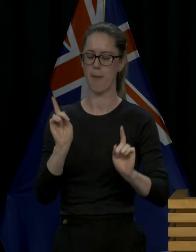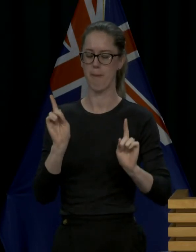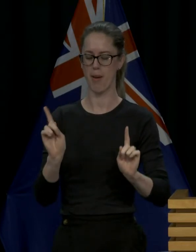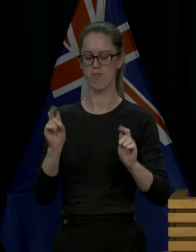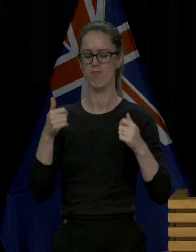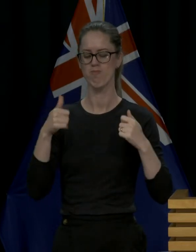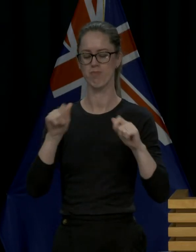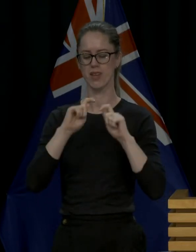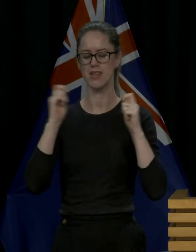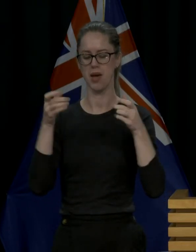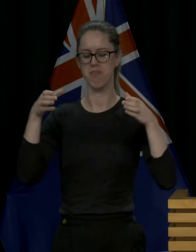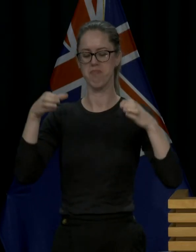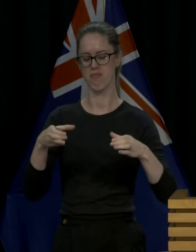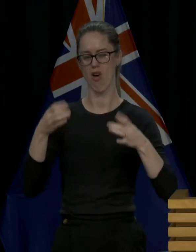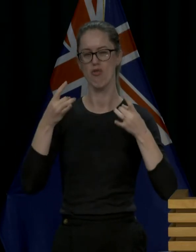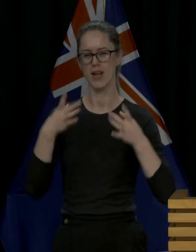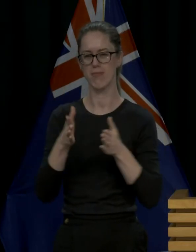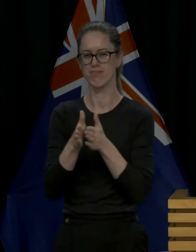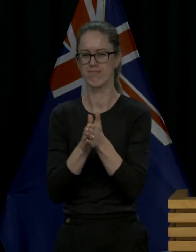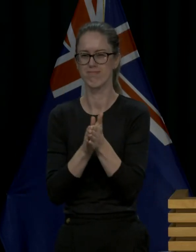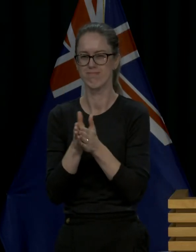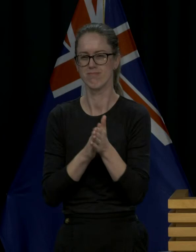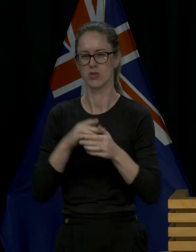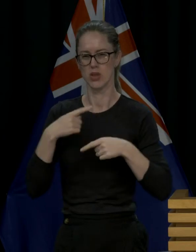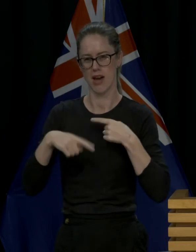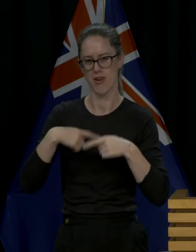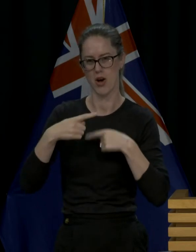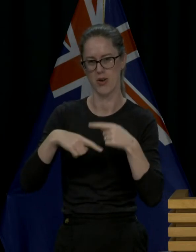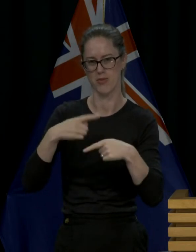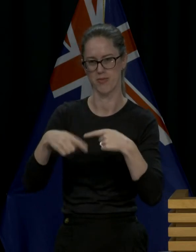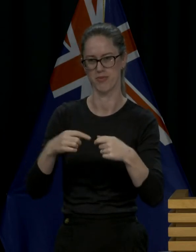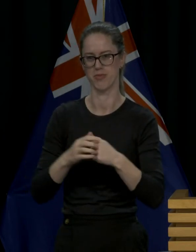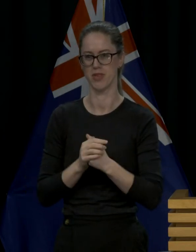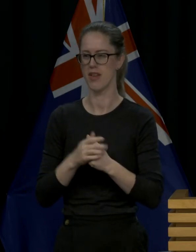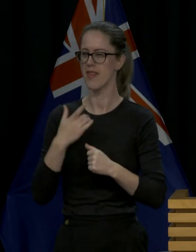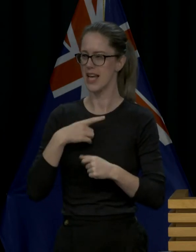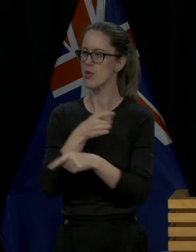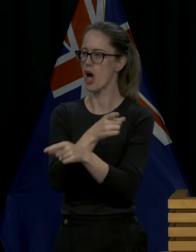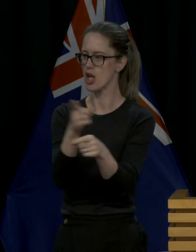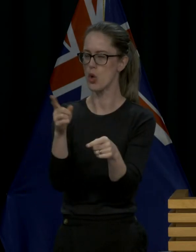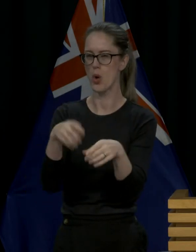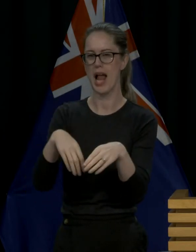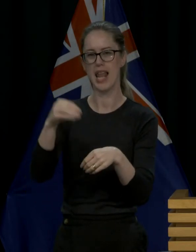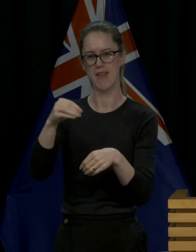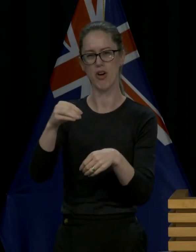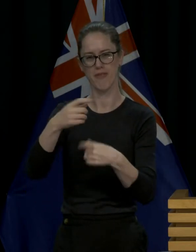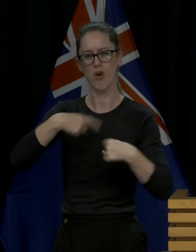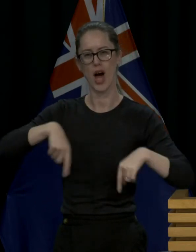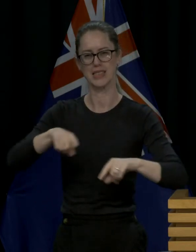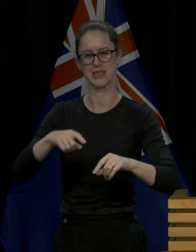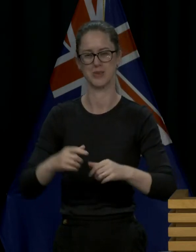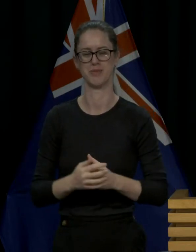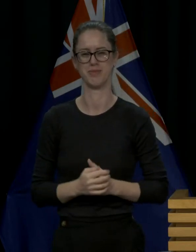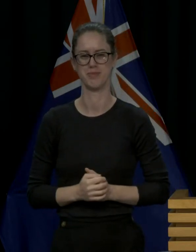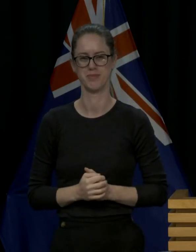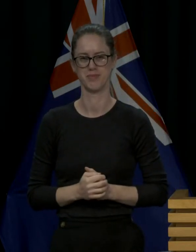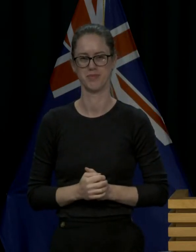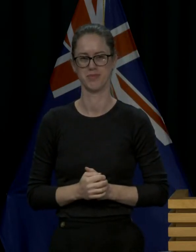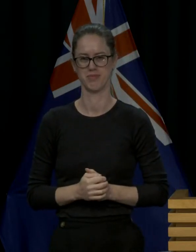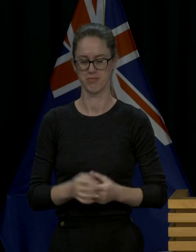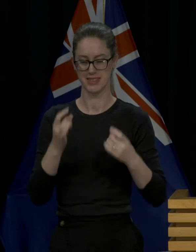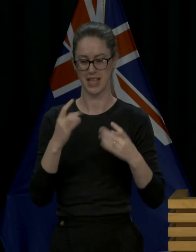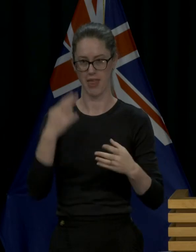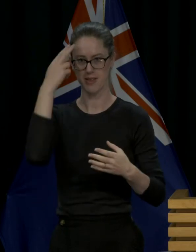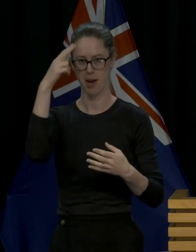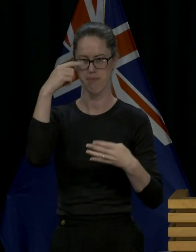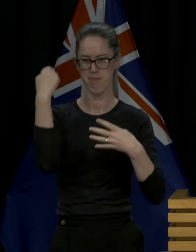to continue taking on that challenge, and that is what you re-elected us to do. So let me crack